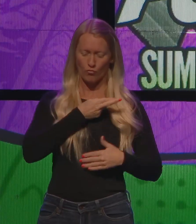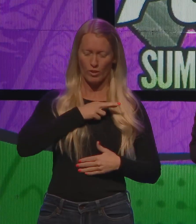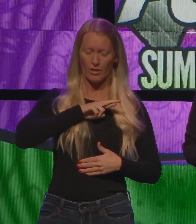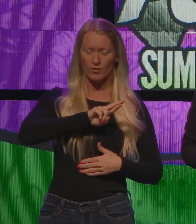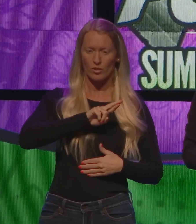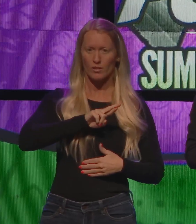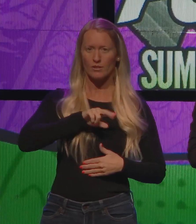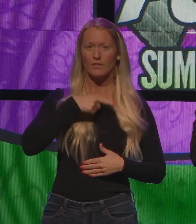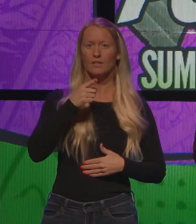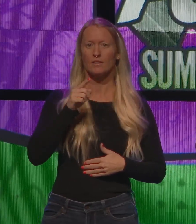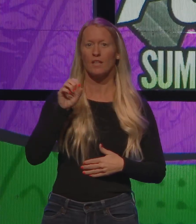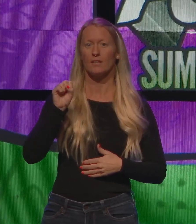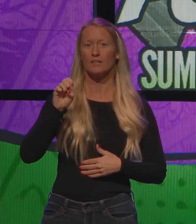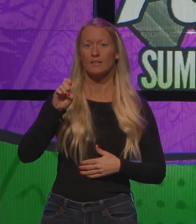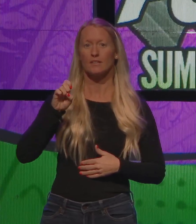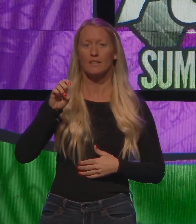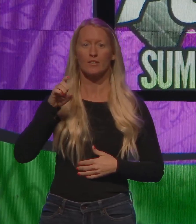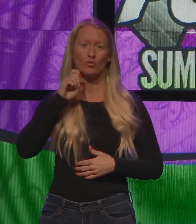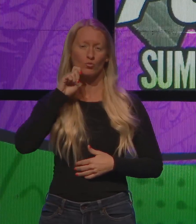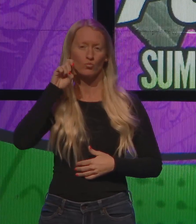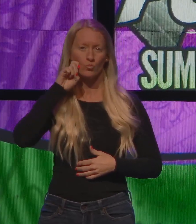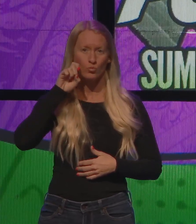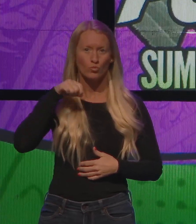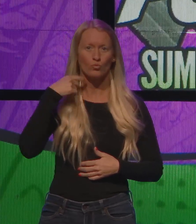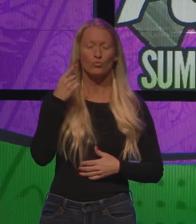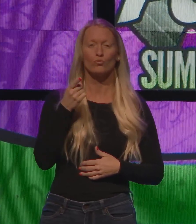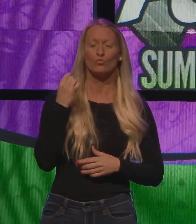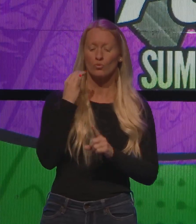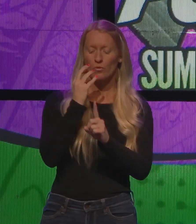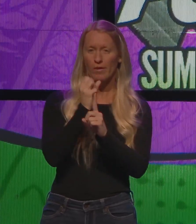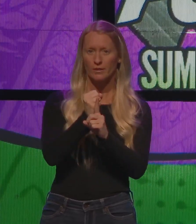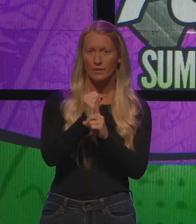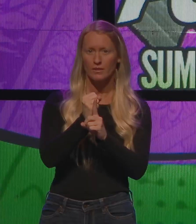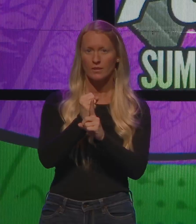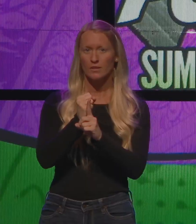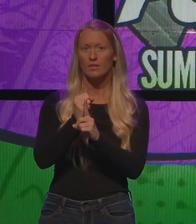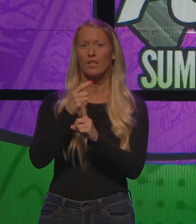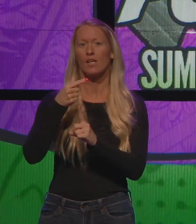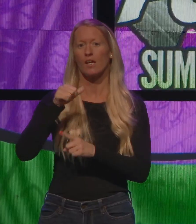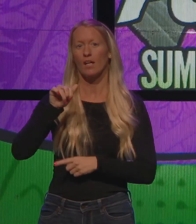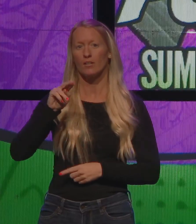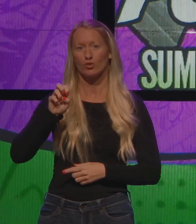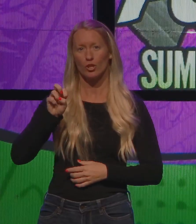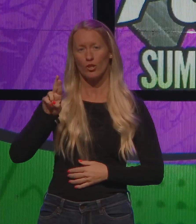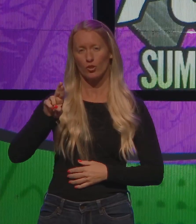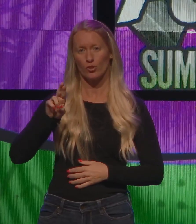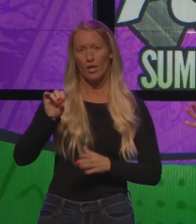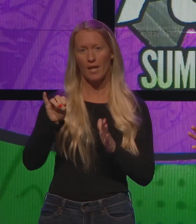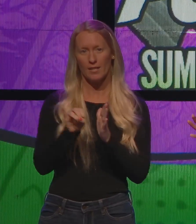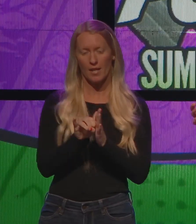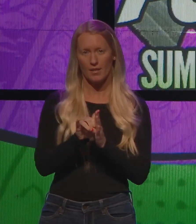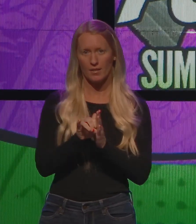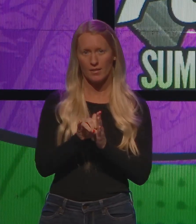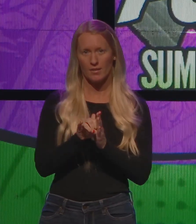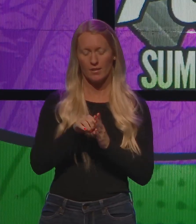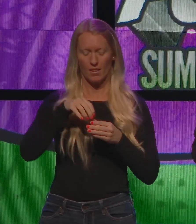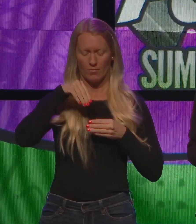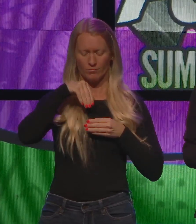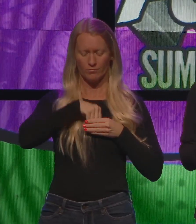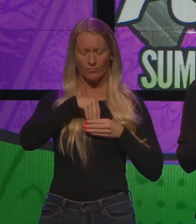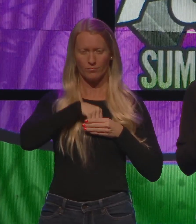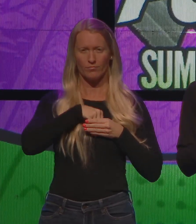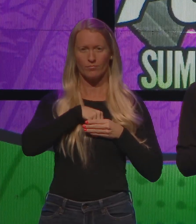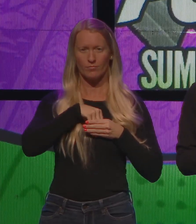sexual orientation, gender identities, that at the core there is beauty